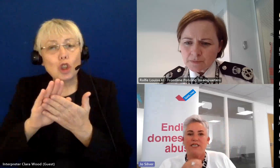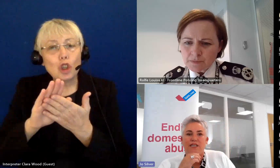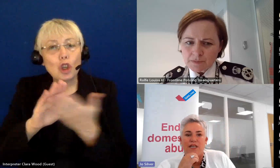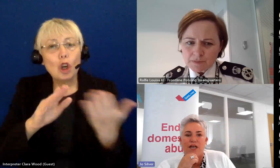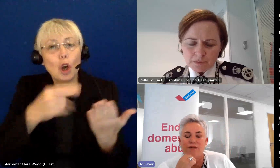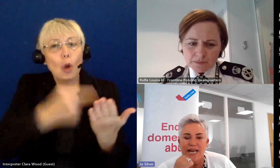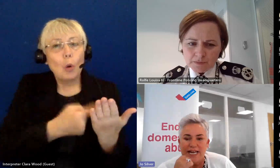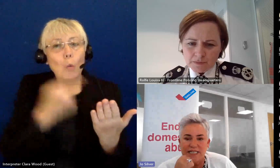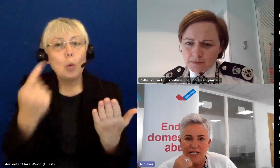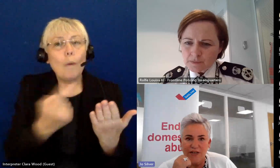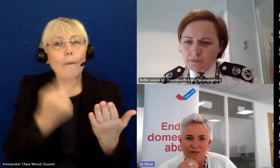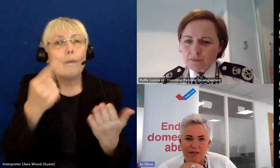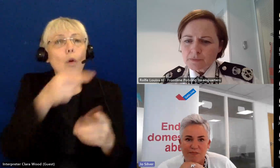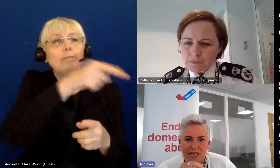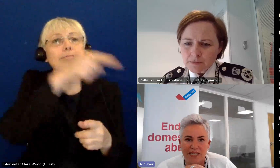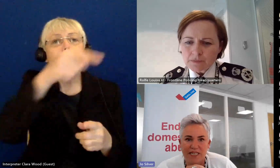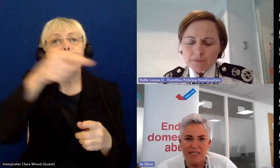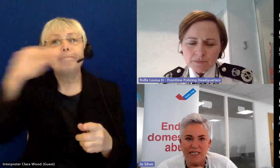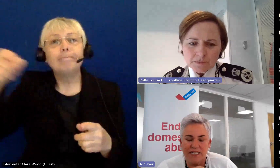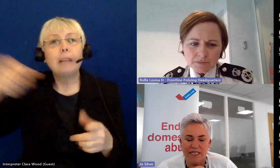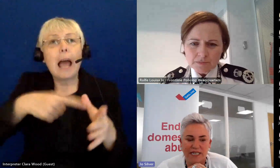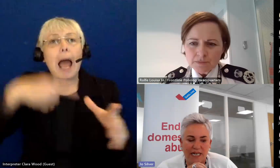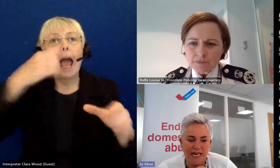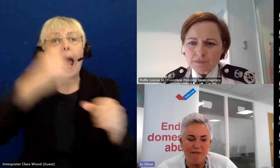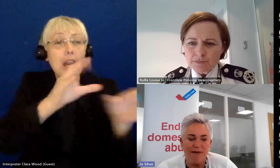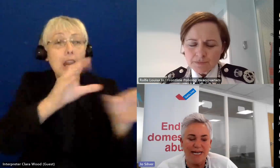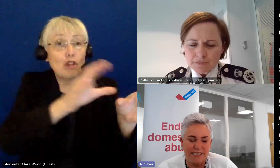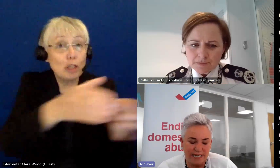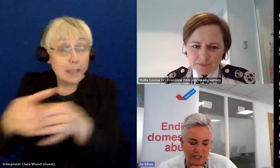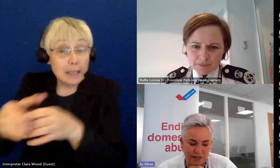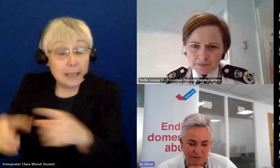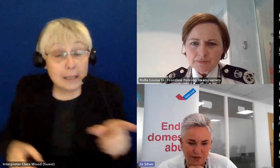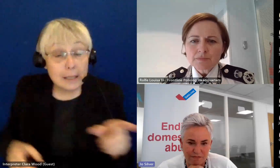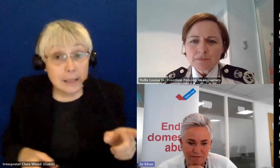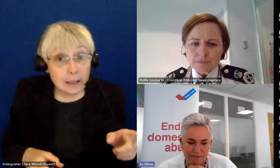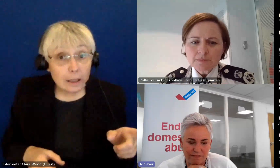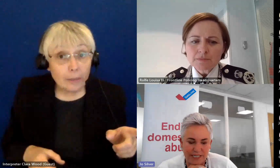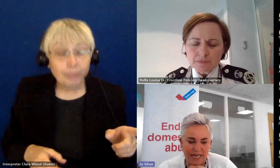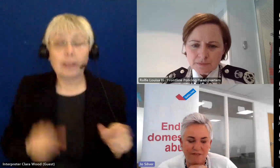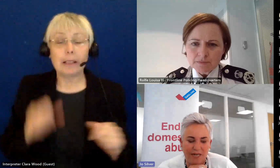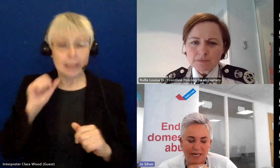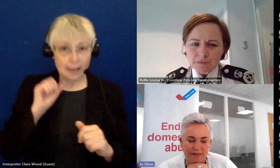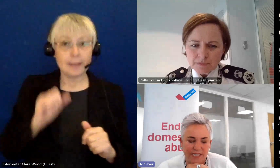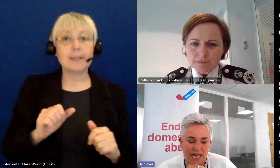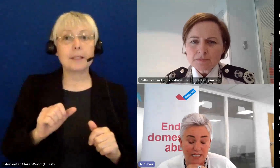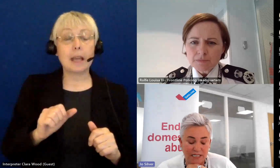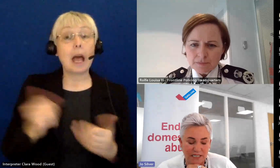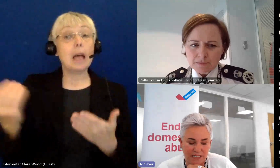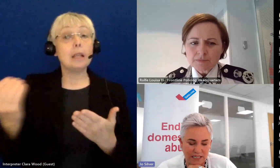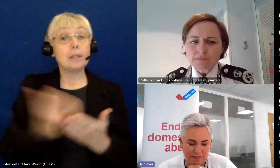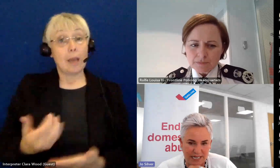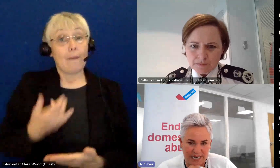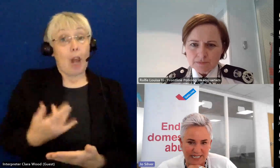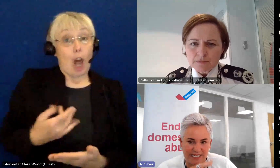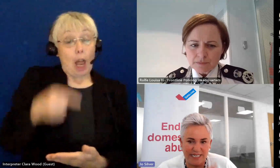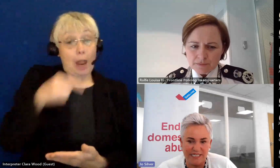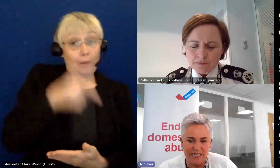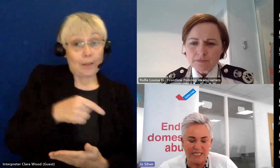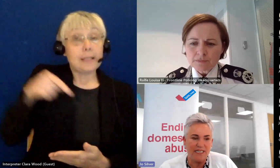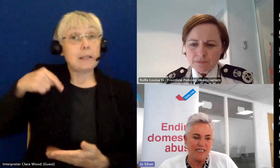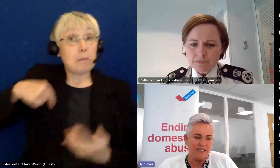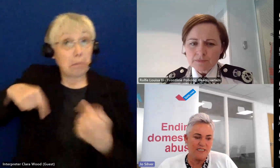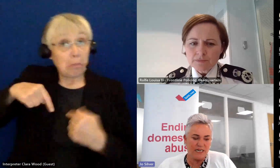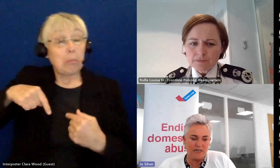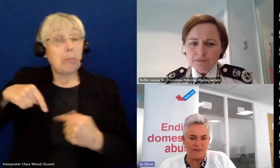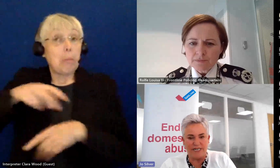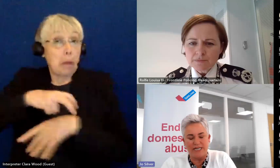chat. Okay, so the clear message from Safe Lives and the police is